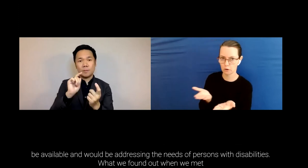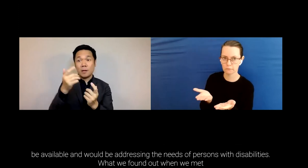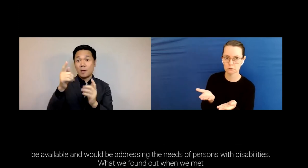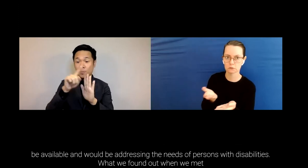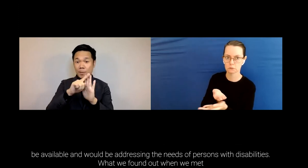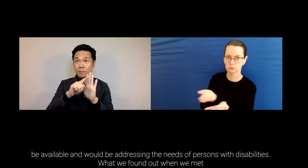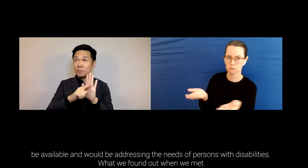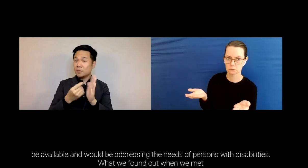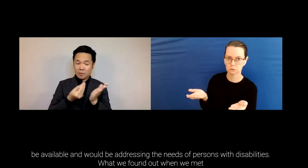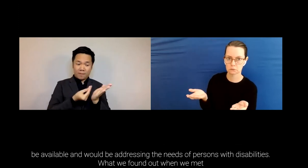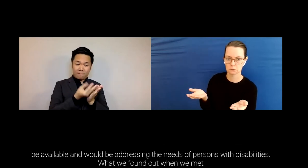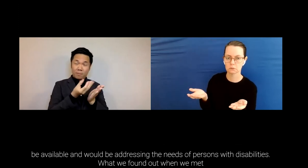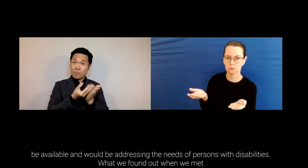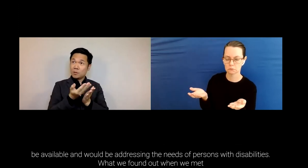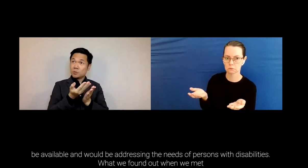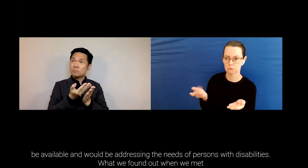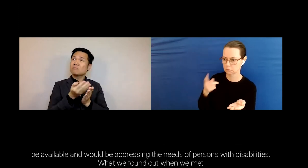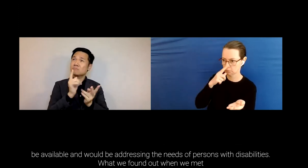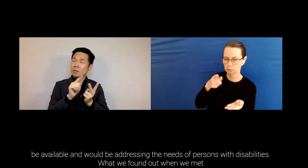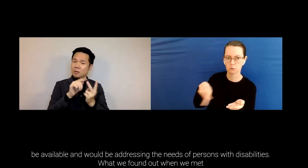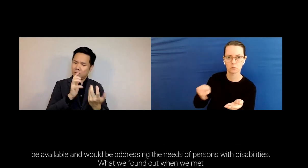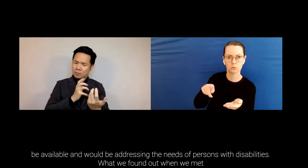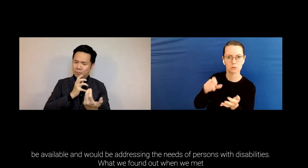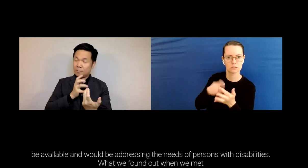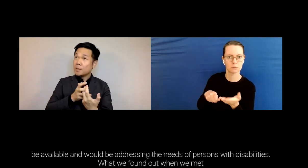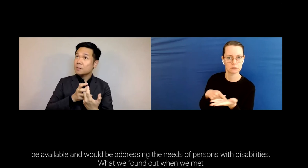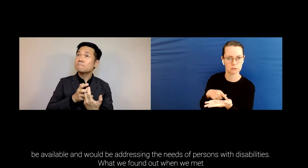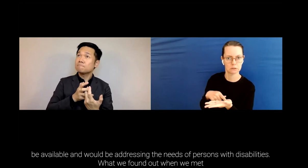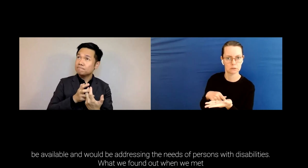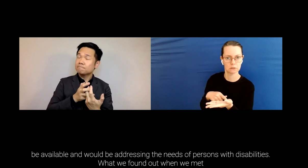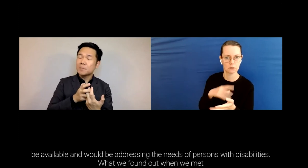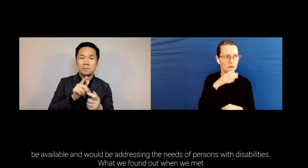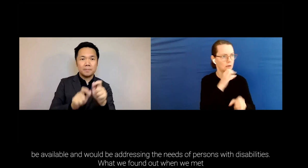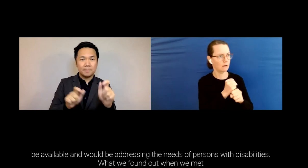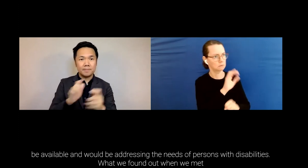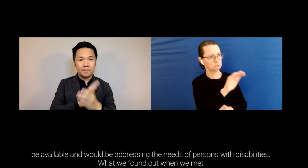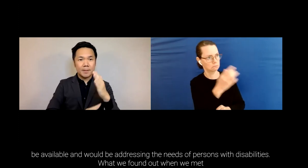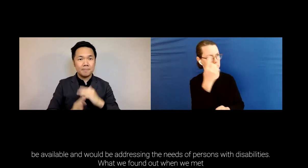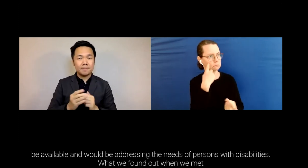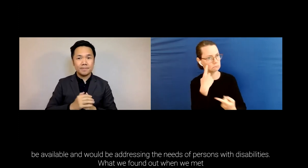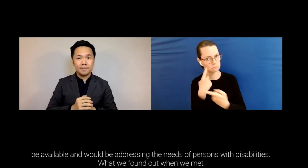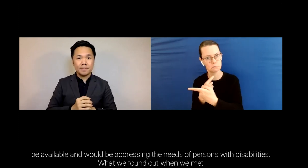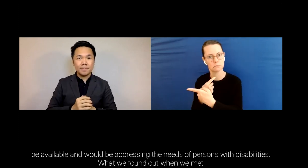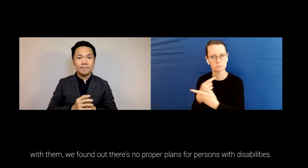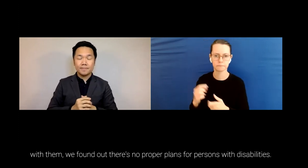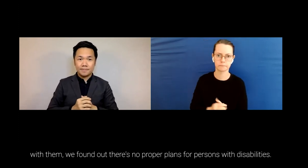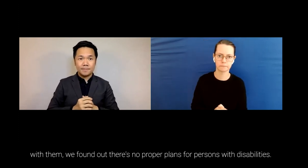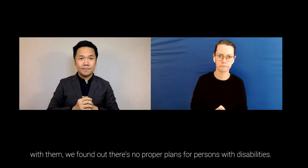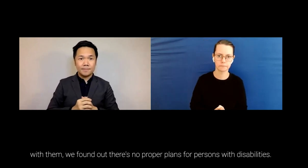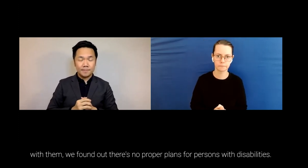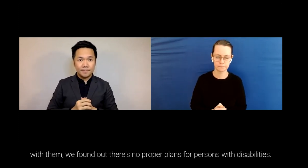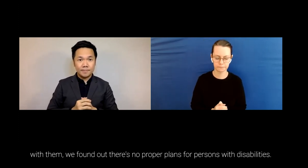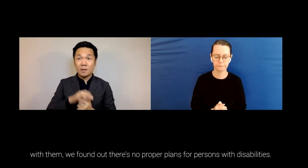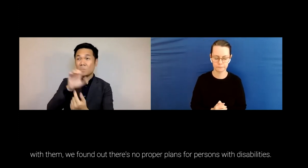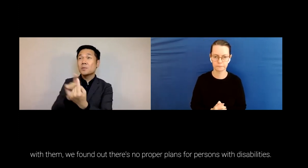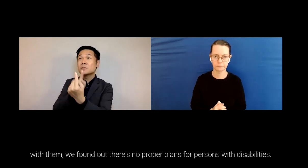be addressing the needs of persons with disabilities. What we found out when we met the